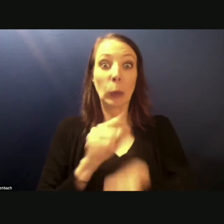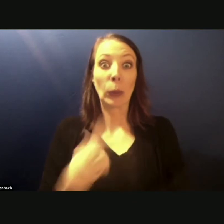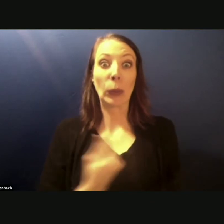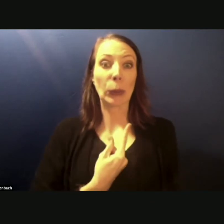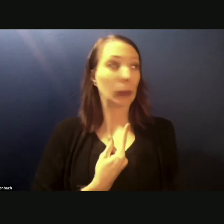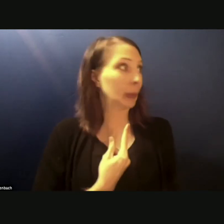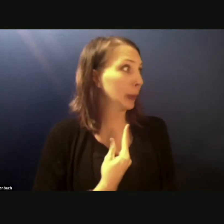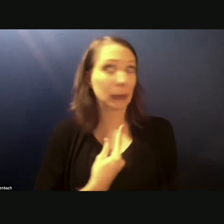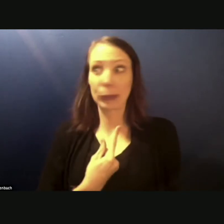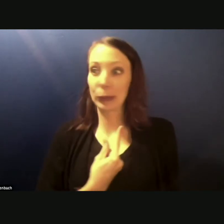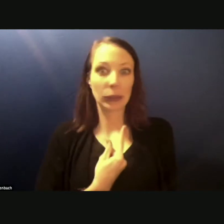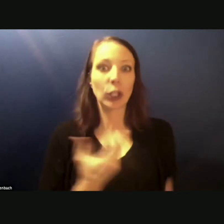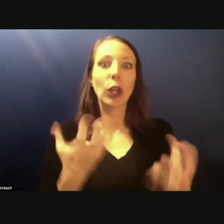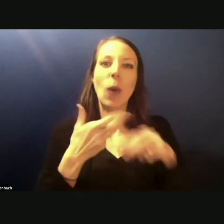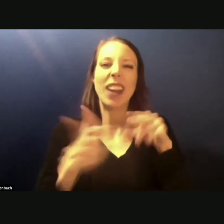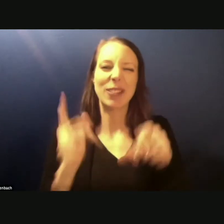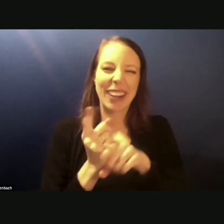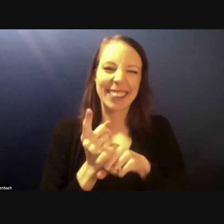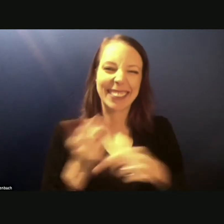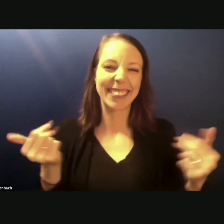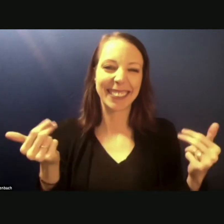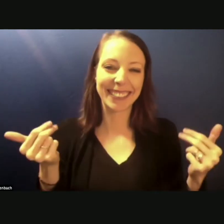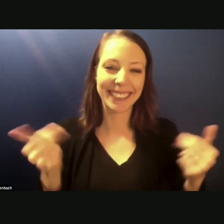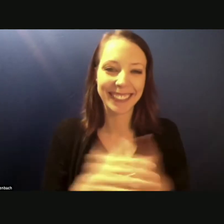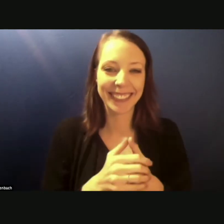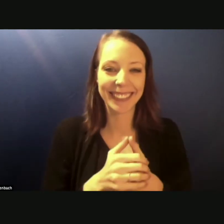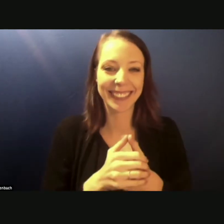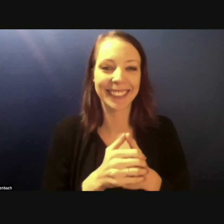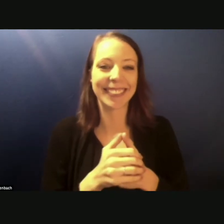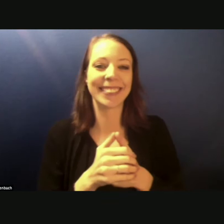okay, you wear your knife. Okay.